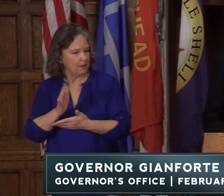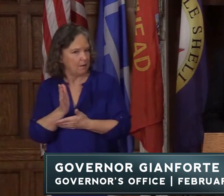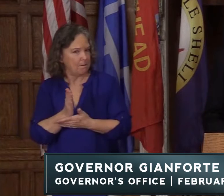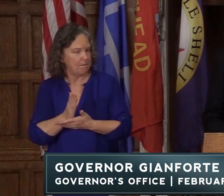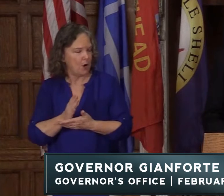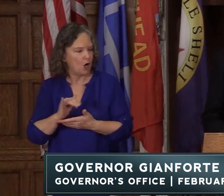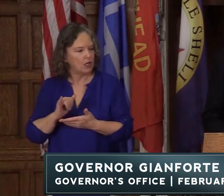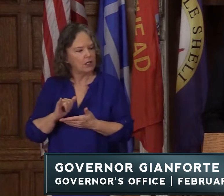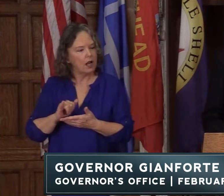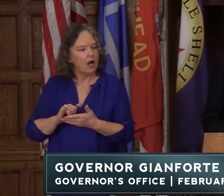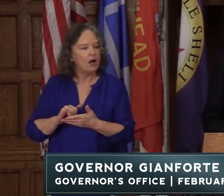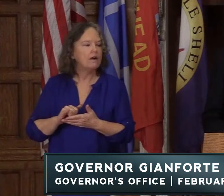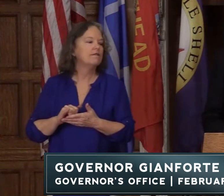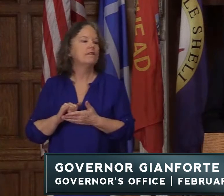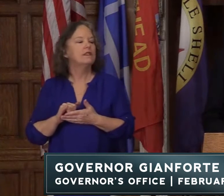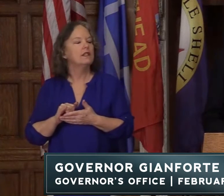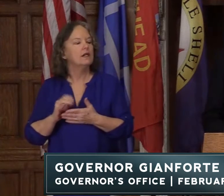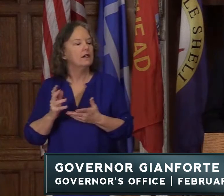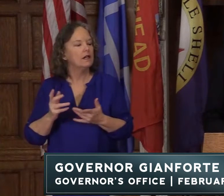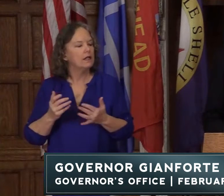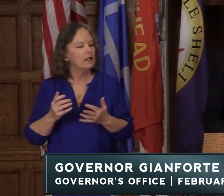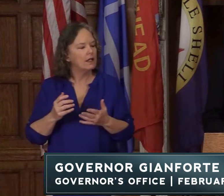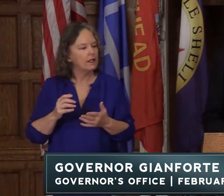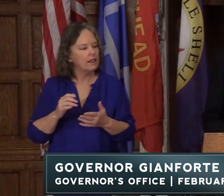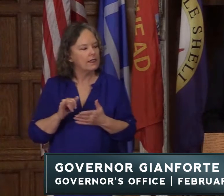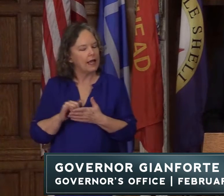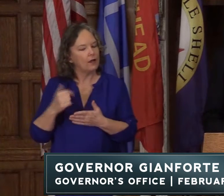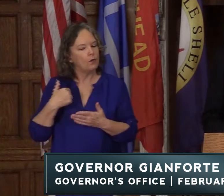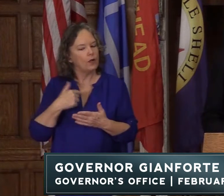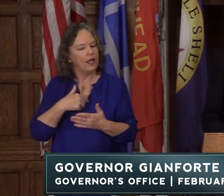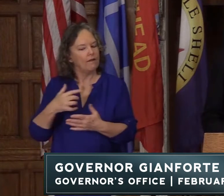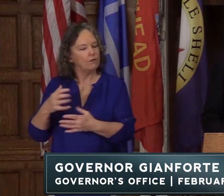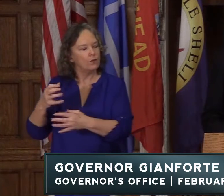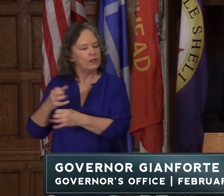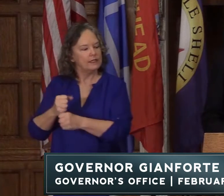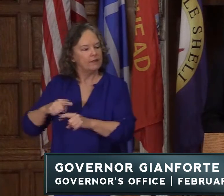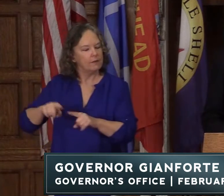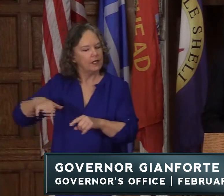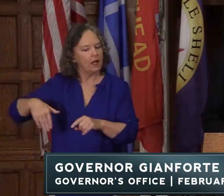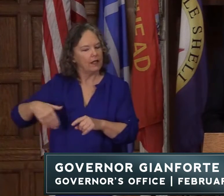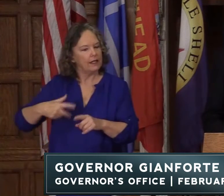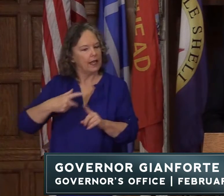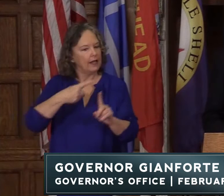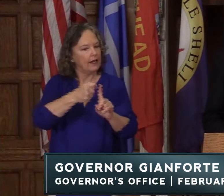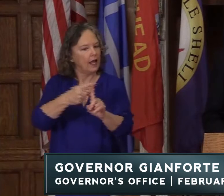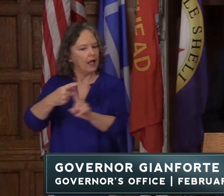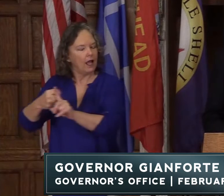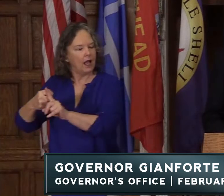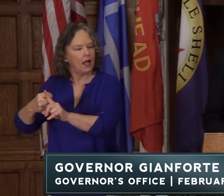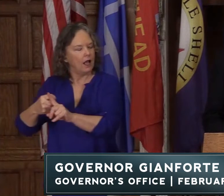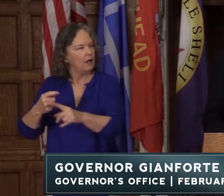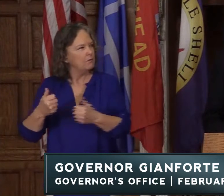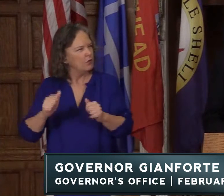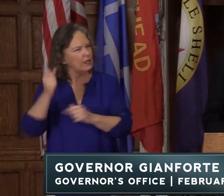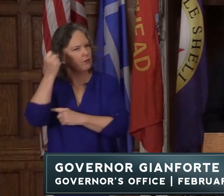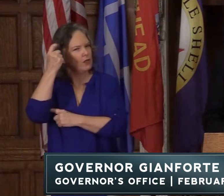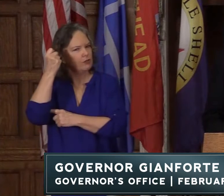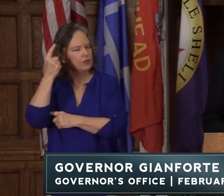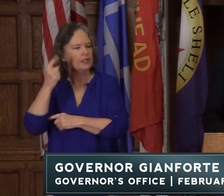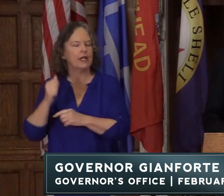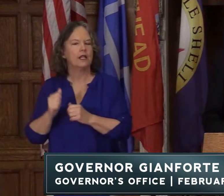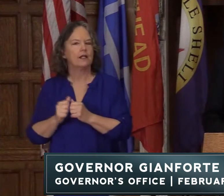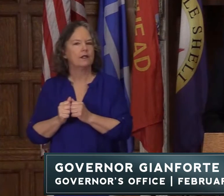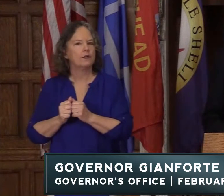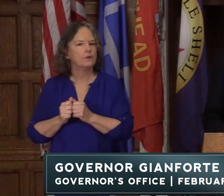roughly 18% of vaccines that Montana has received but not yet administered? And then just trying to understand with those, with the